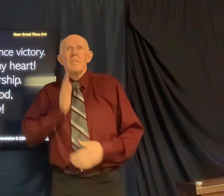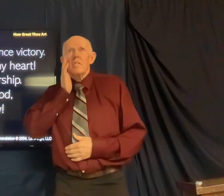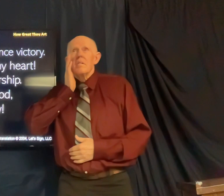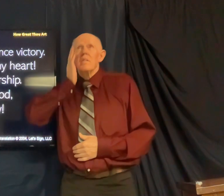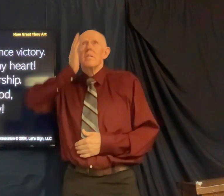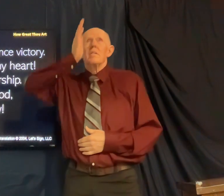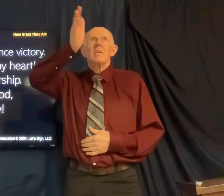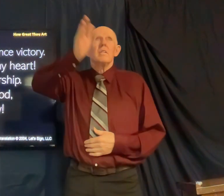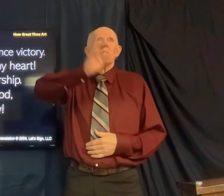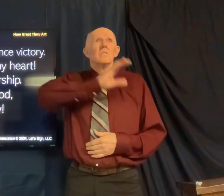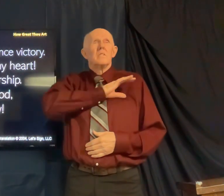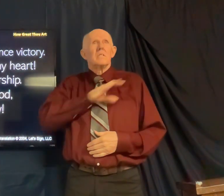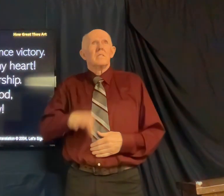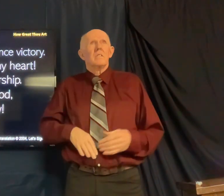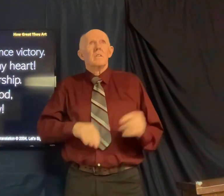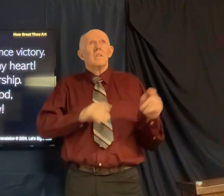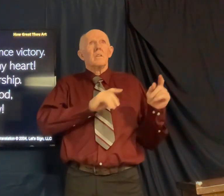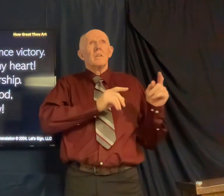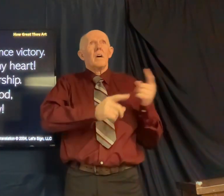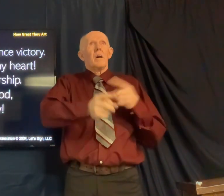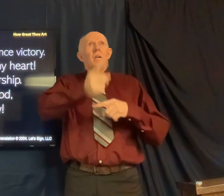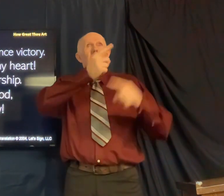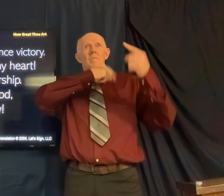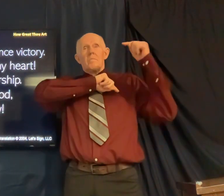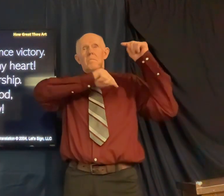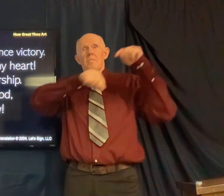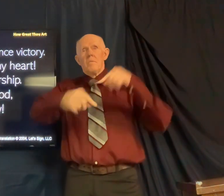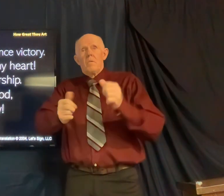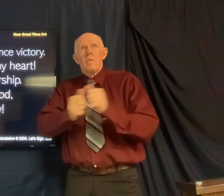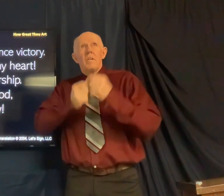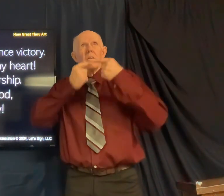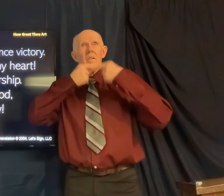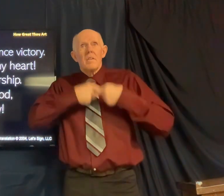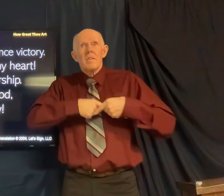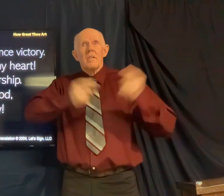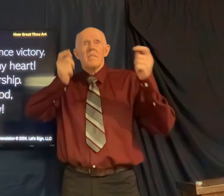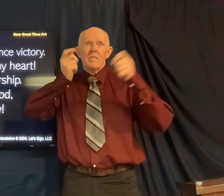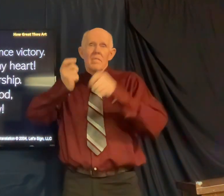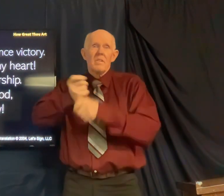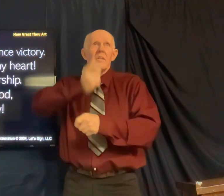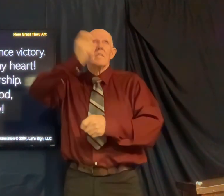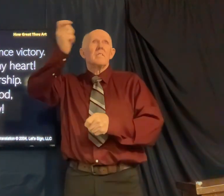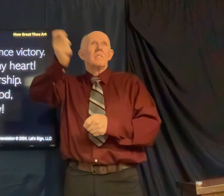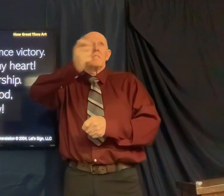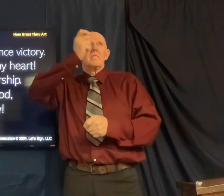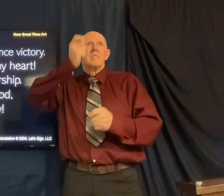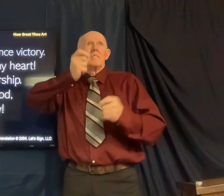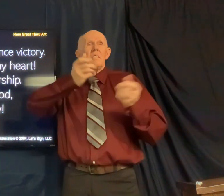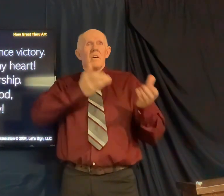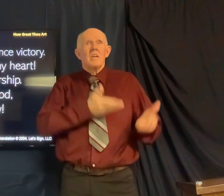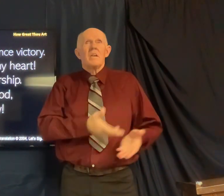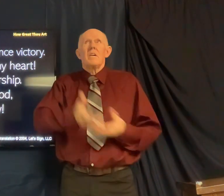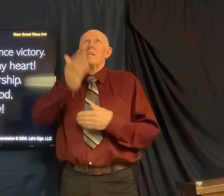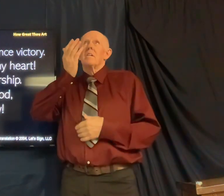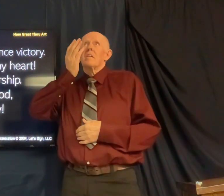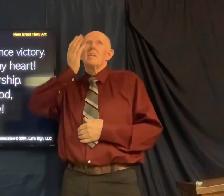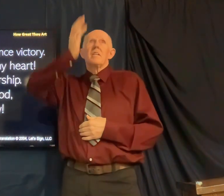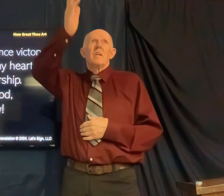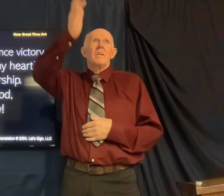In the future, Christ will come with an announced victory and carry